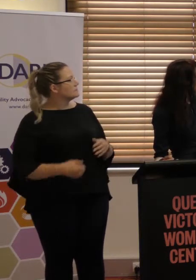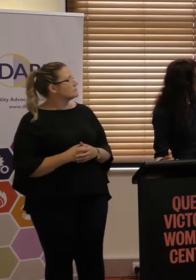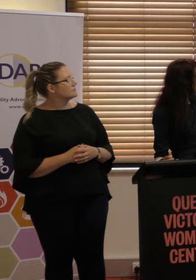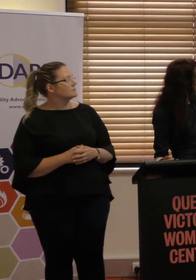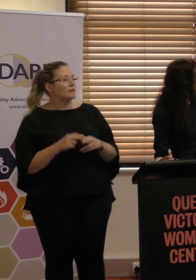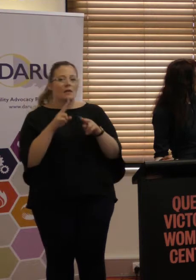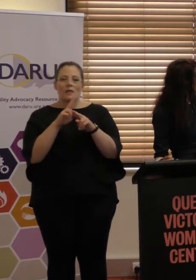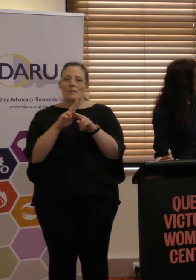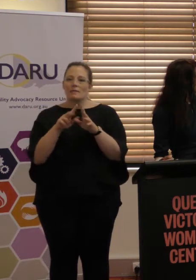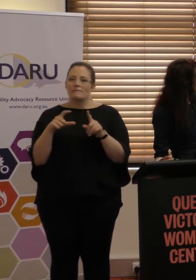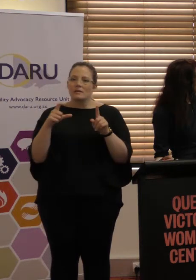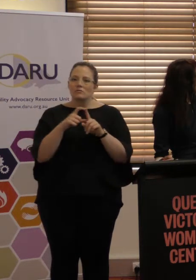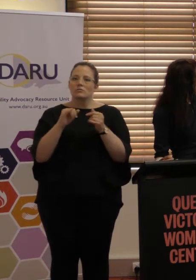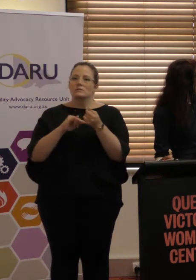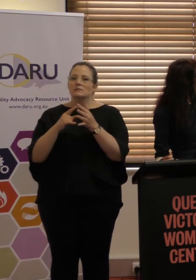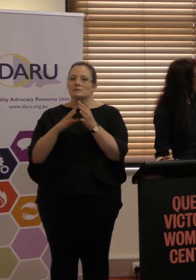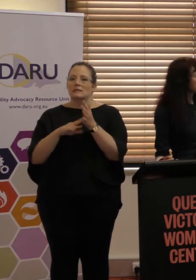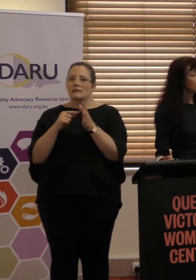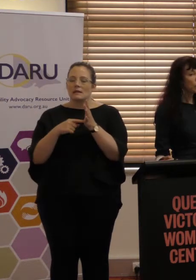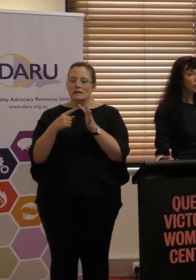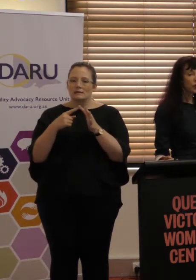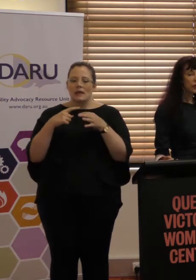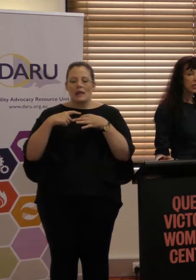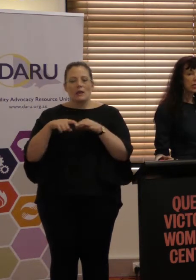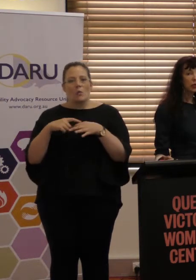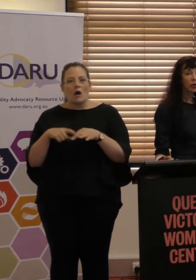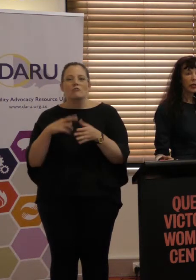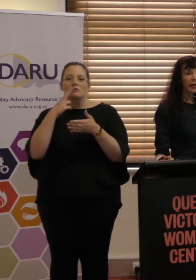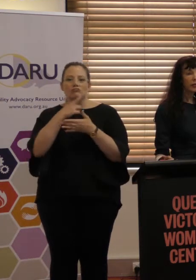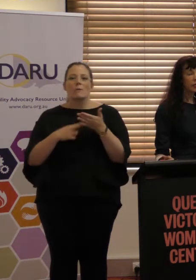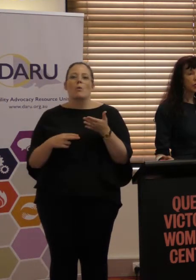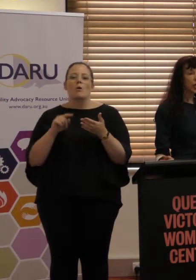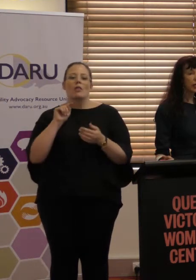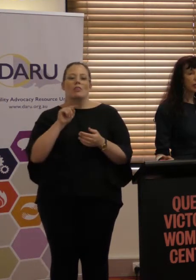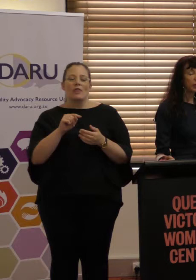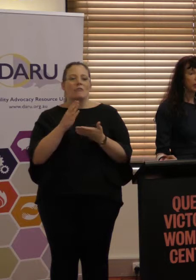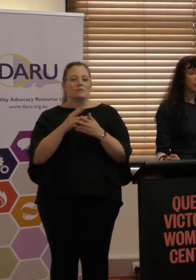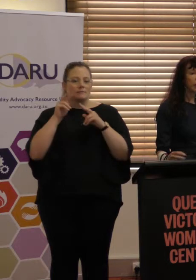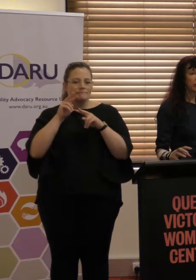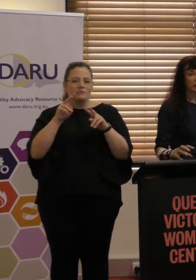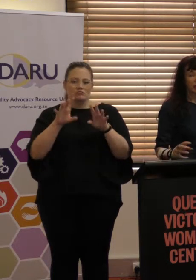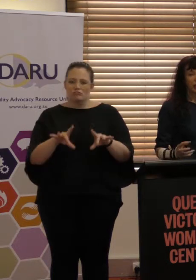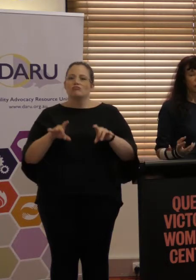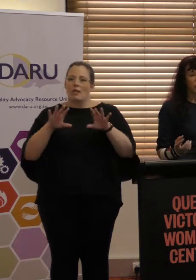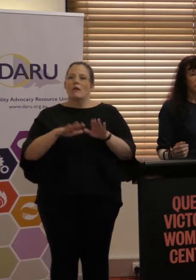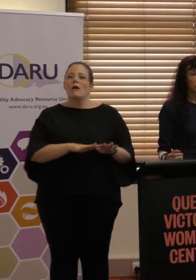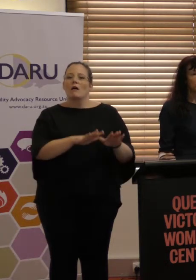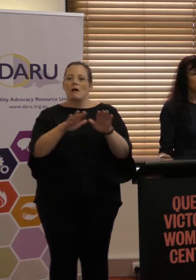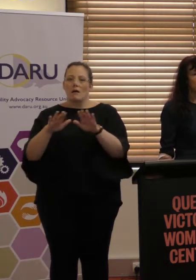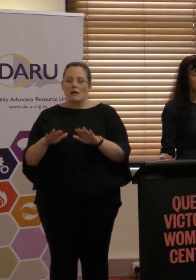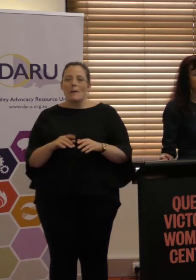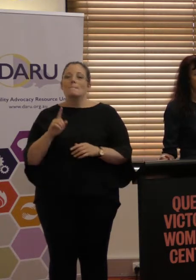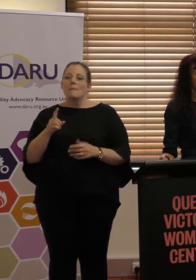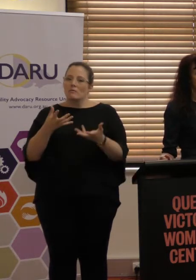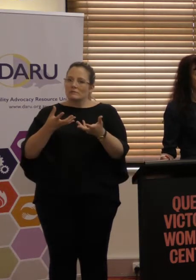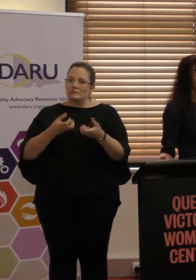Federal Senate inquiries and reports obviously look at Australia, but they receive